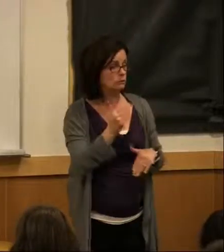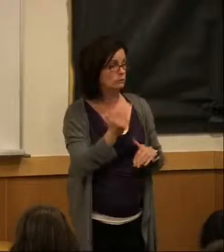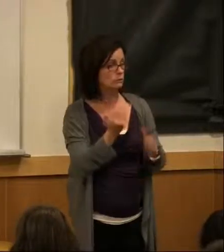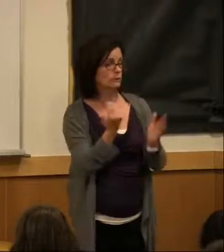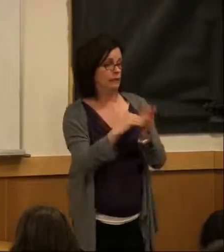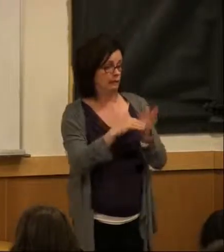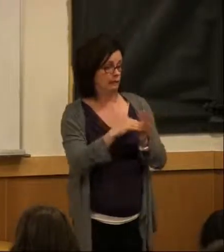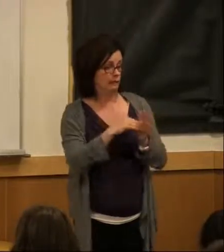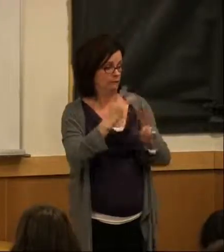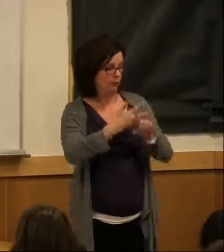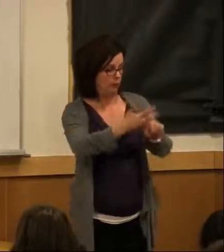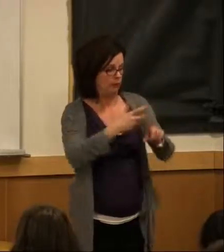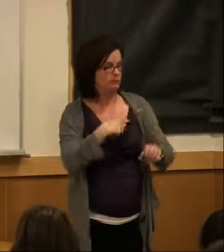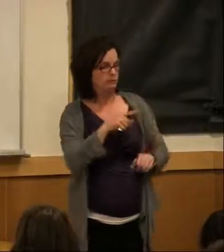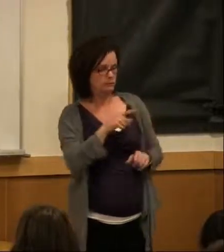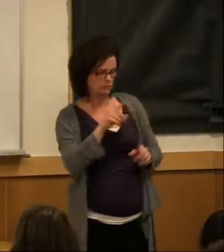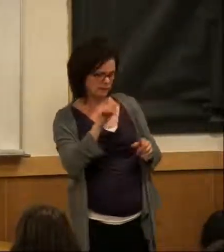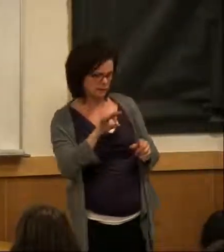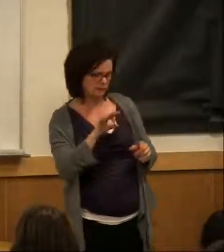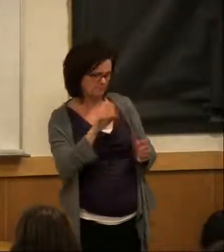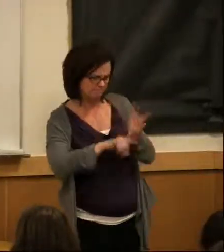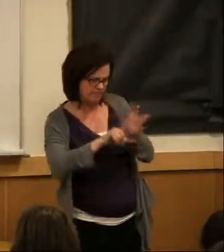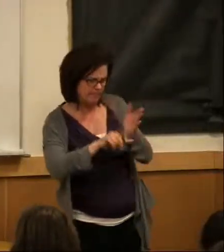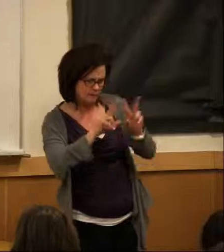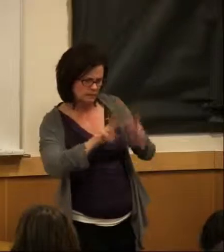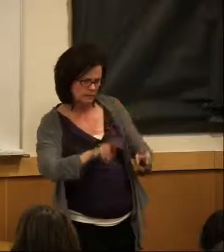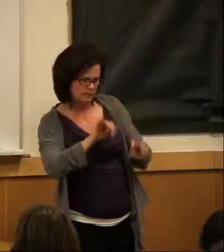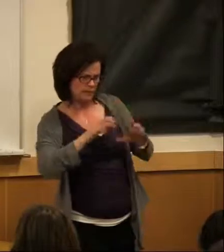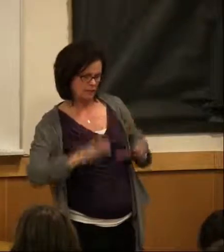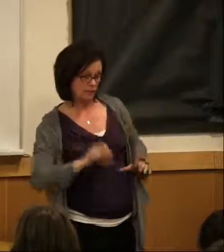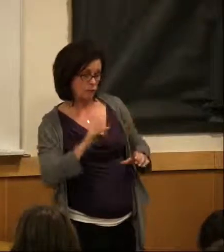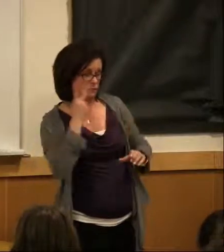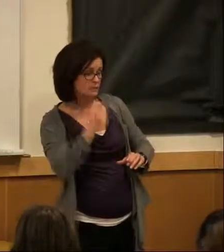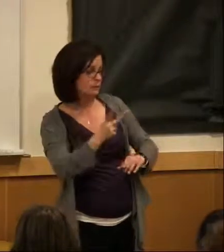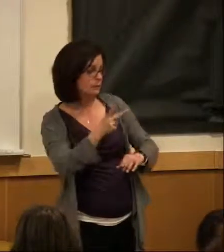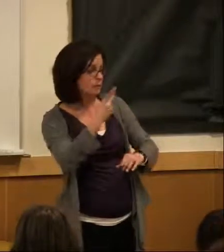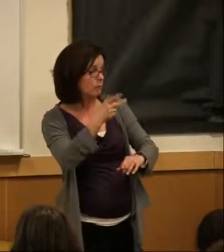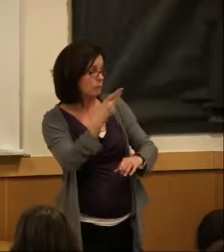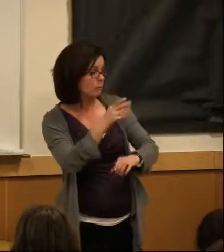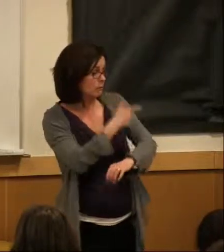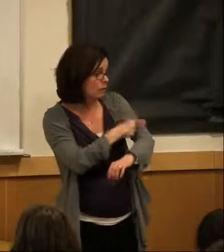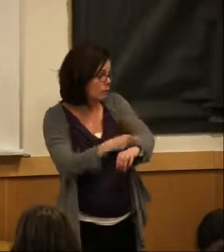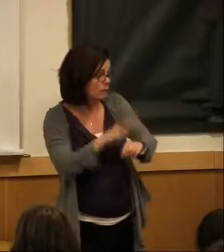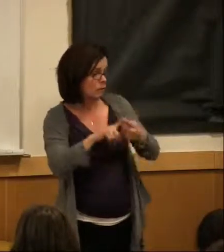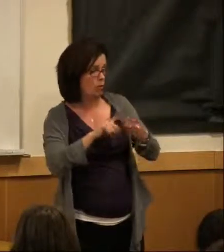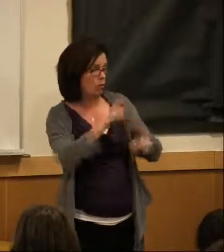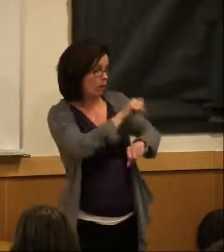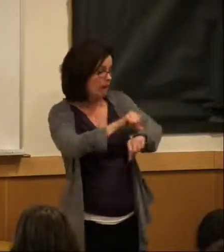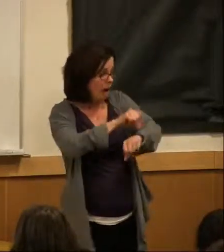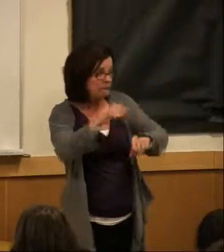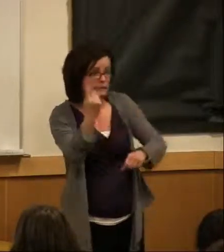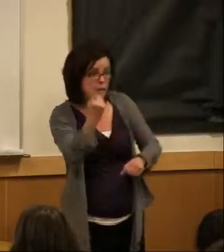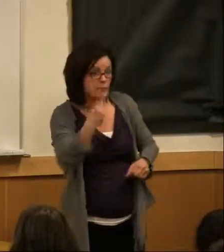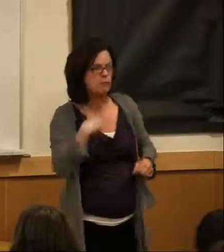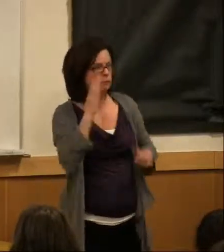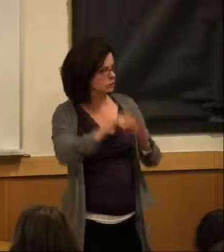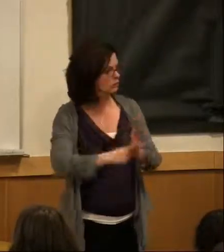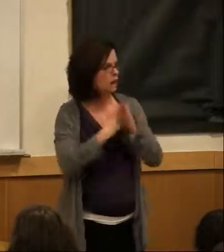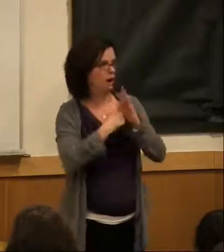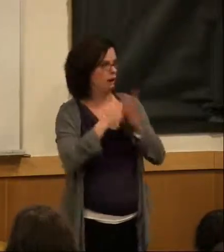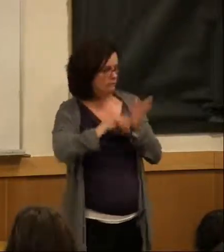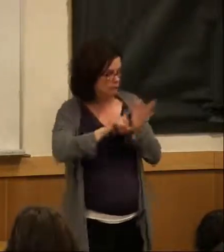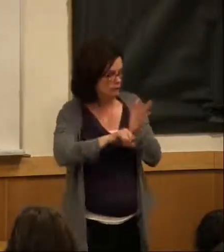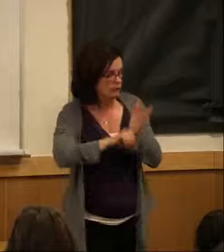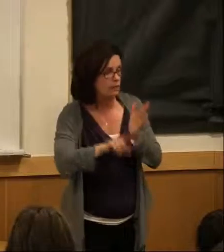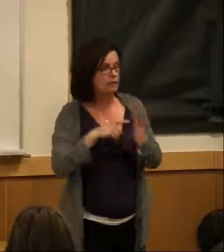bruising or cuts and bruises on their arms, we start an investigation, especially if the